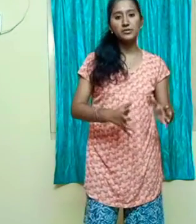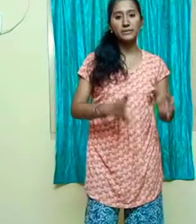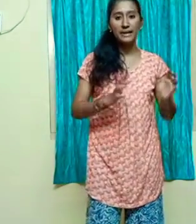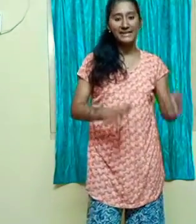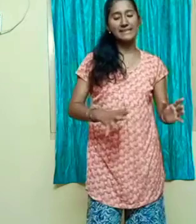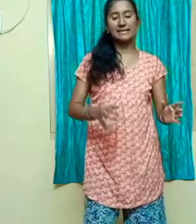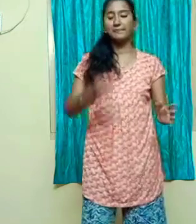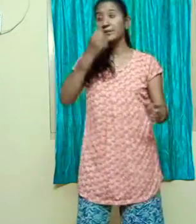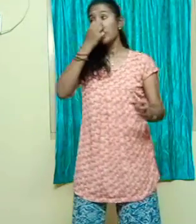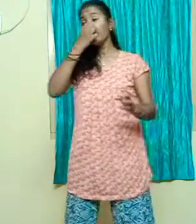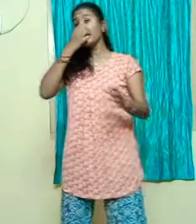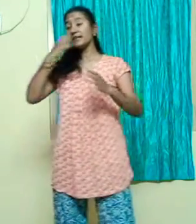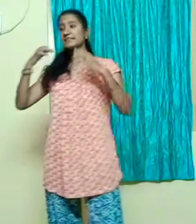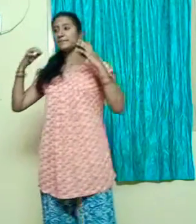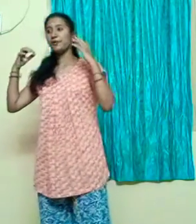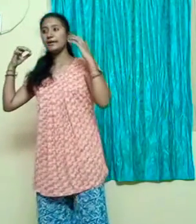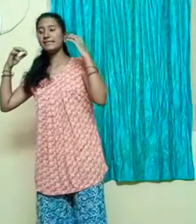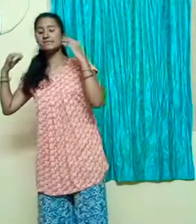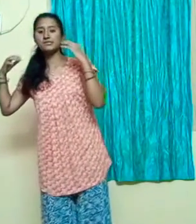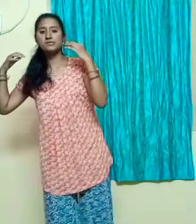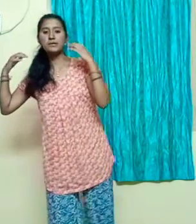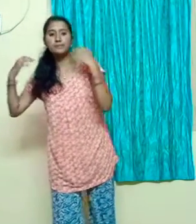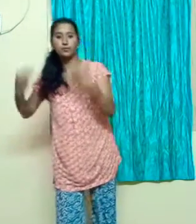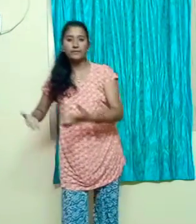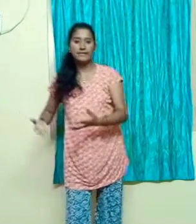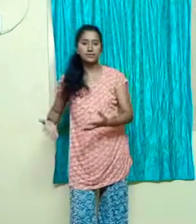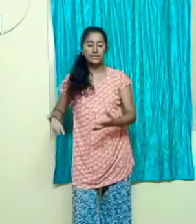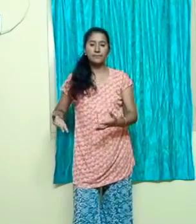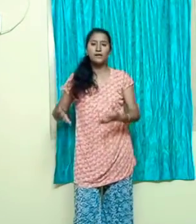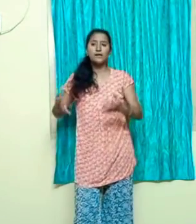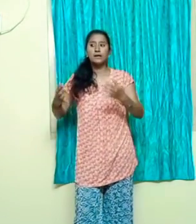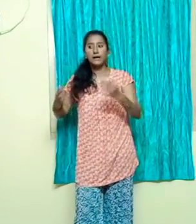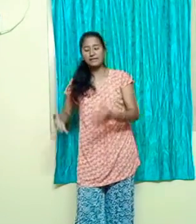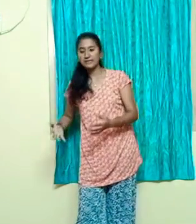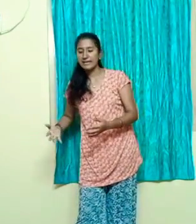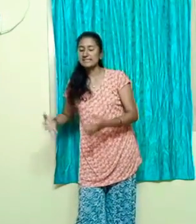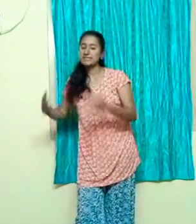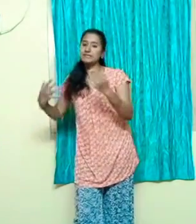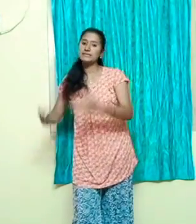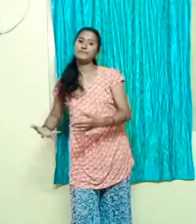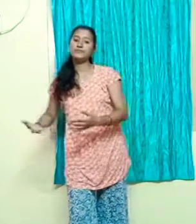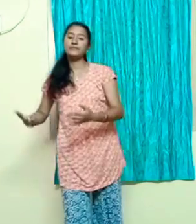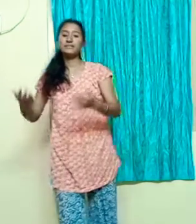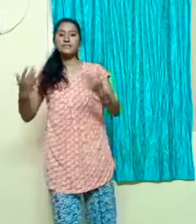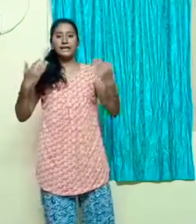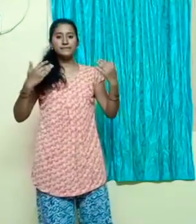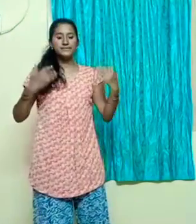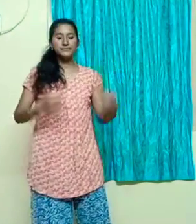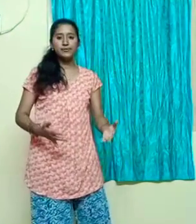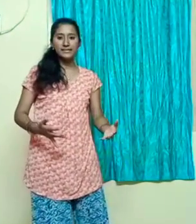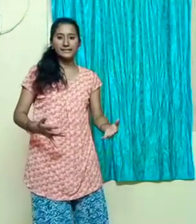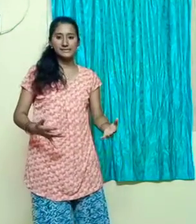them exactly. When some faulty instructions are provided to them, as you guessed, we will end up with faulty